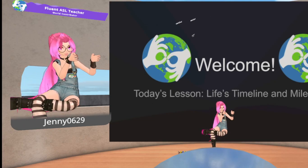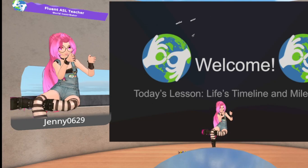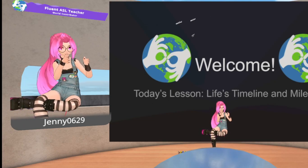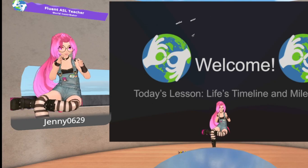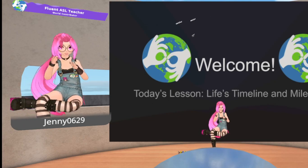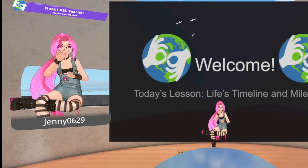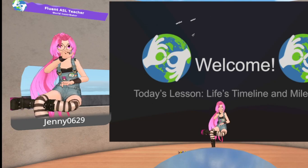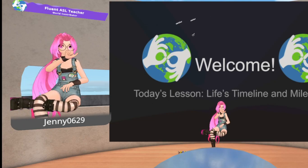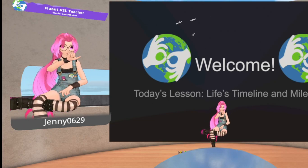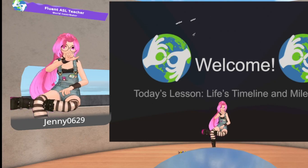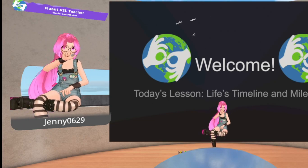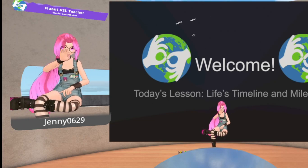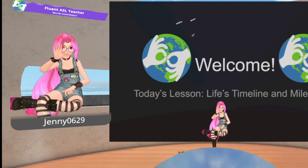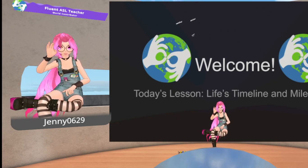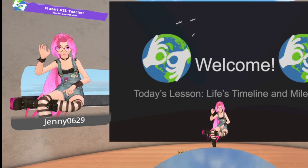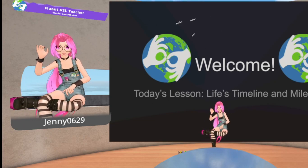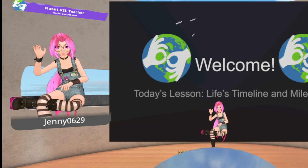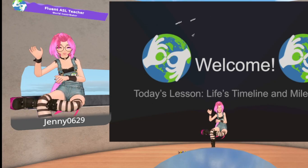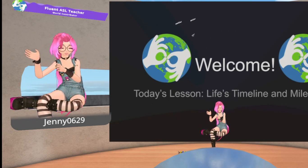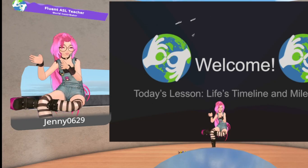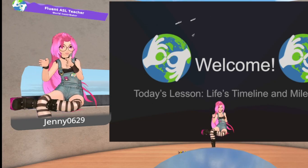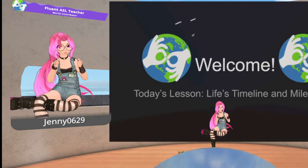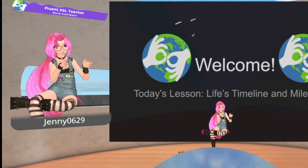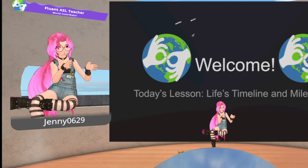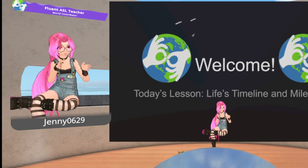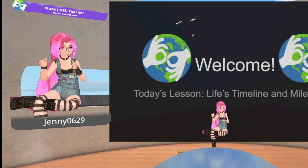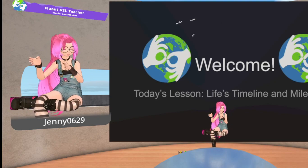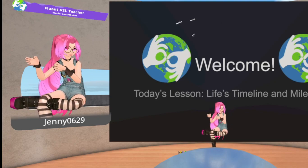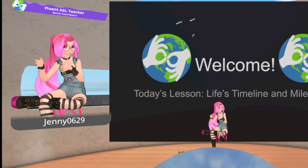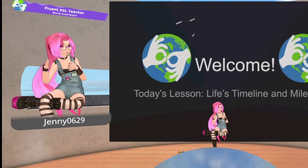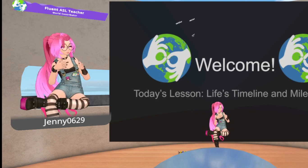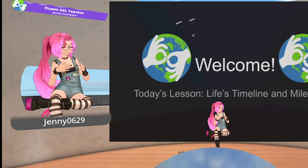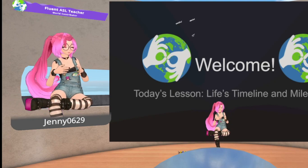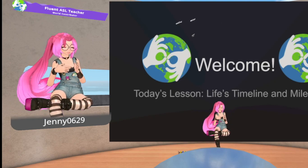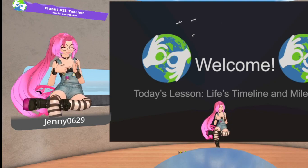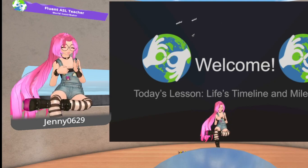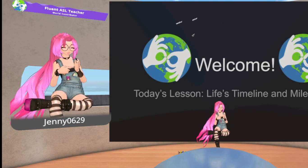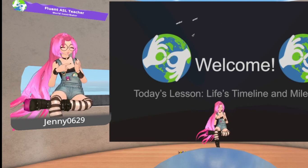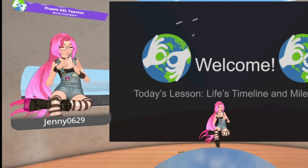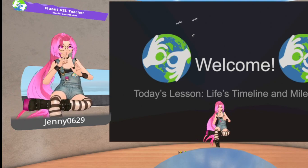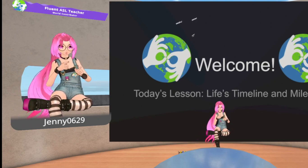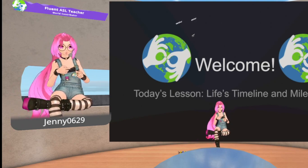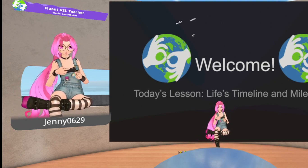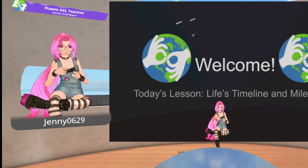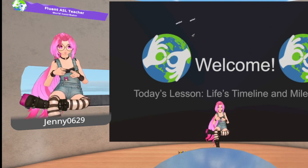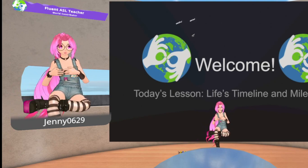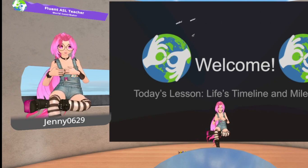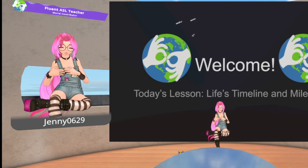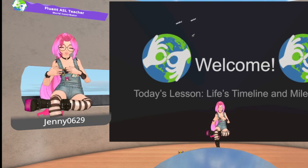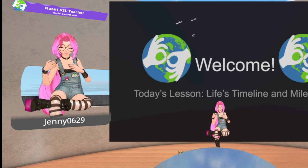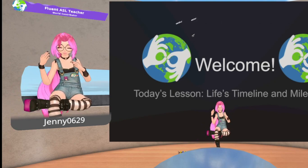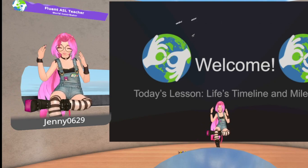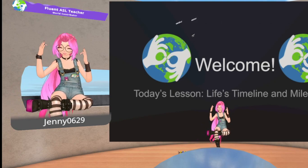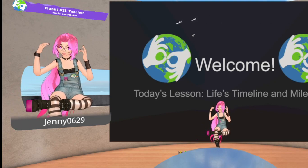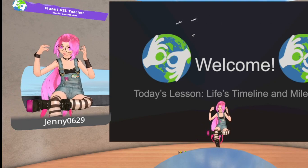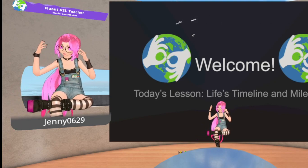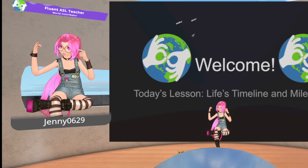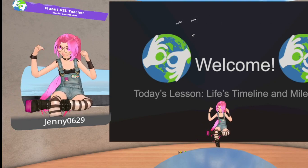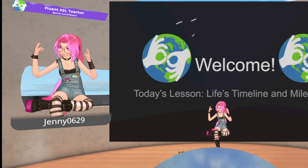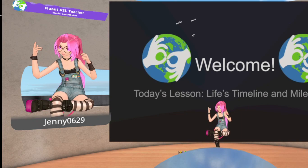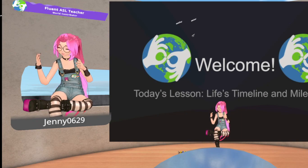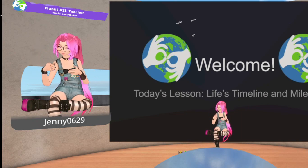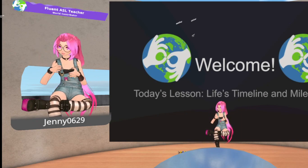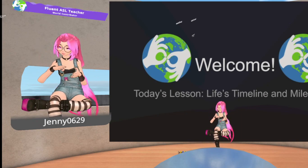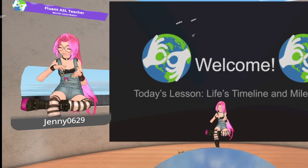be dividing the rooms into A, B, and C, and you can move in the room to show your answer. So just keep that